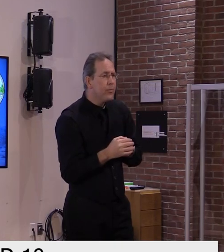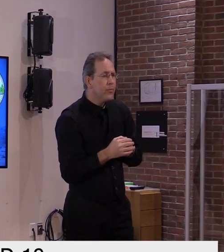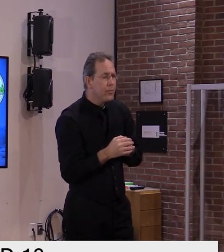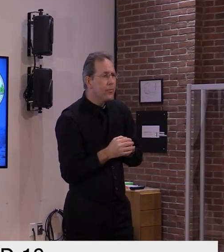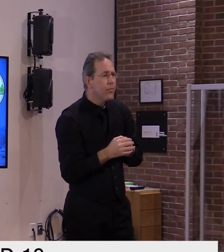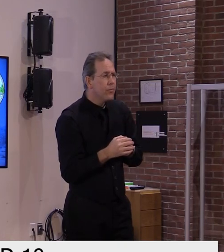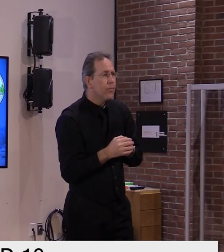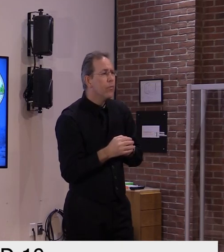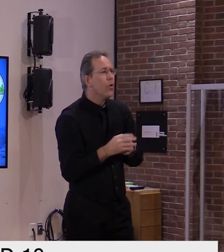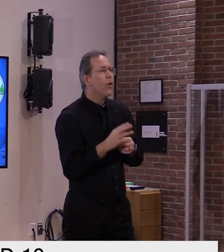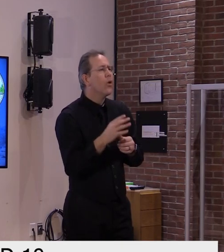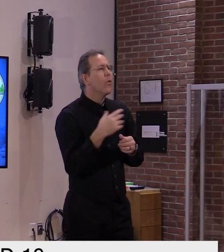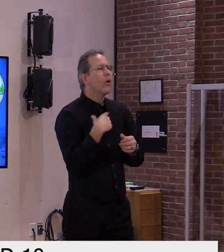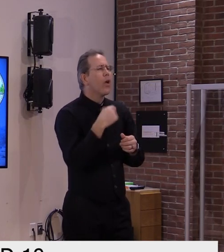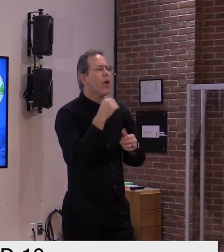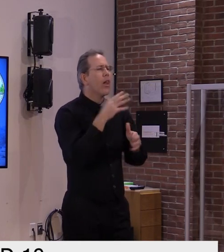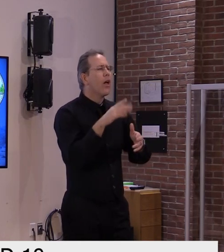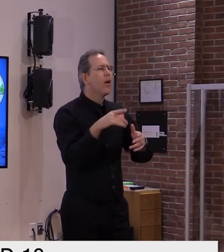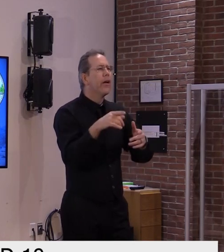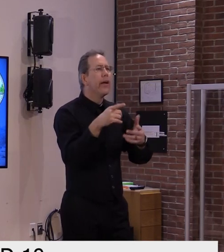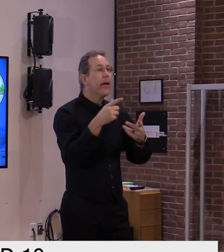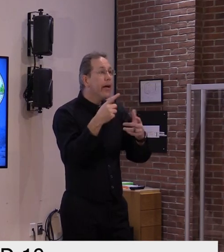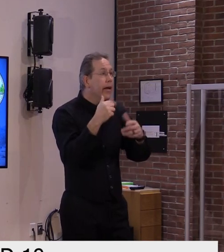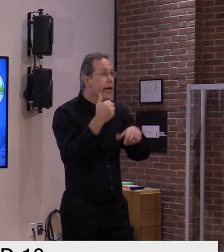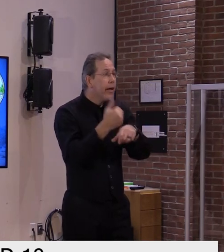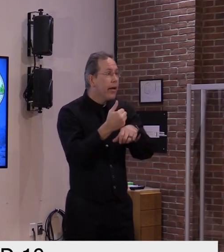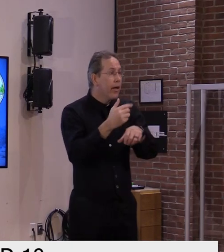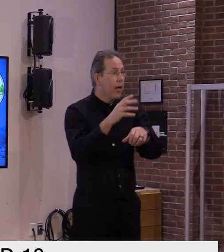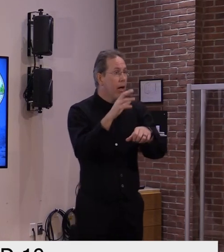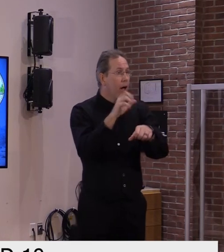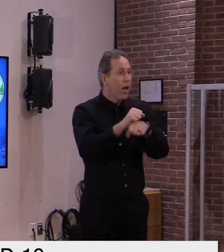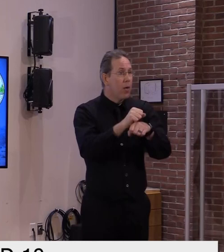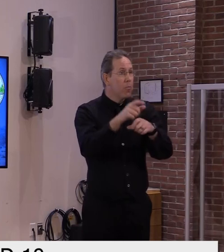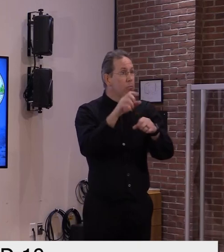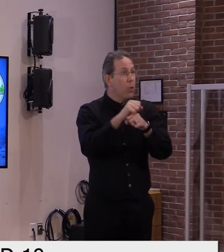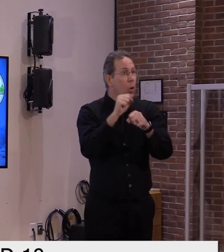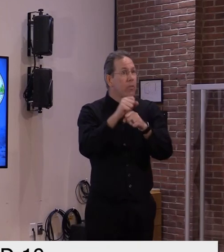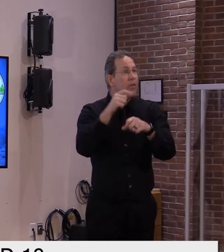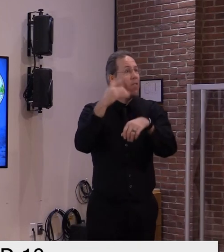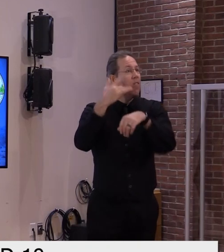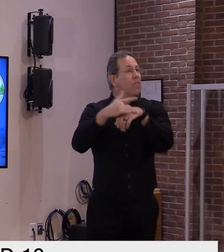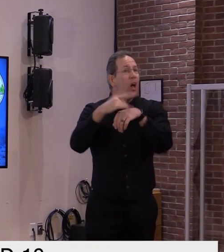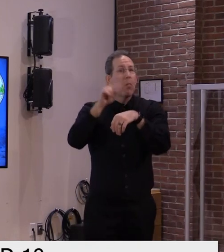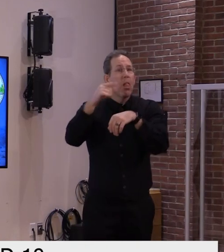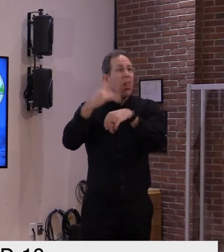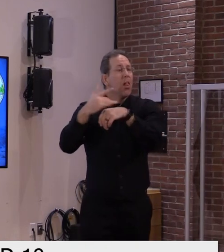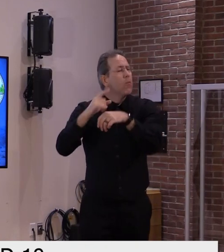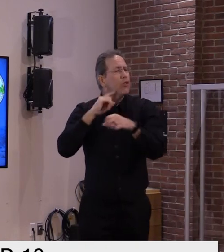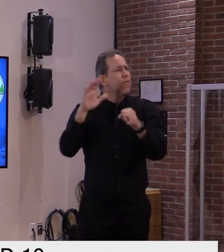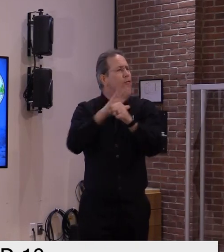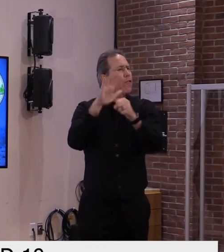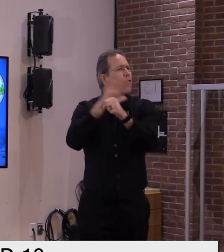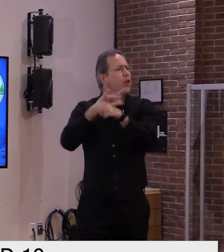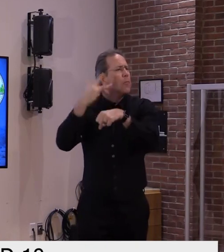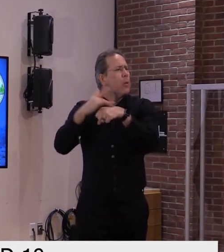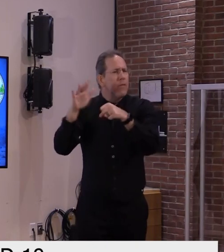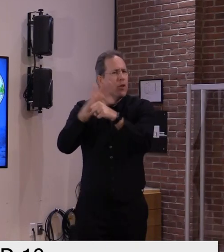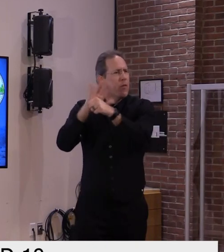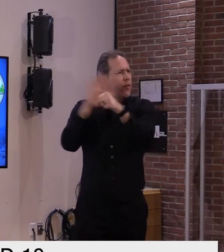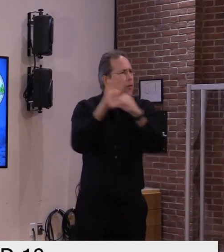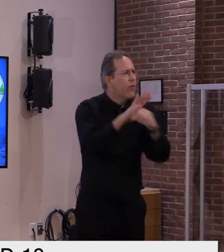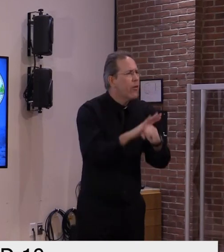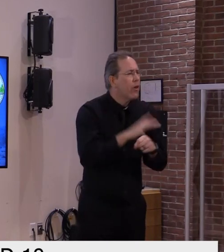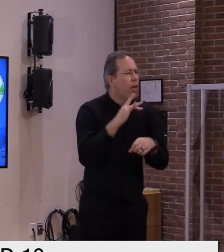appointments to be left empty at the end of 1A and just wait to do 1B when 1A is completely done. There will be